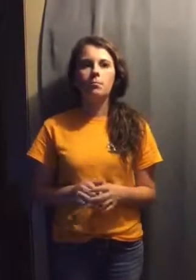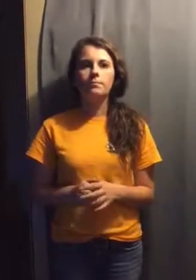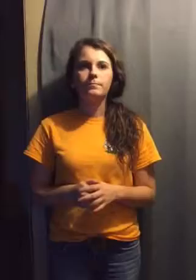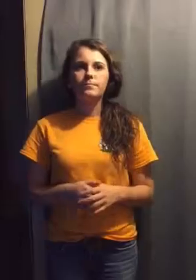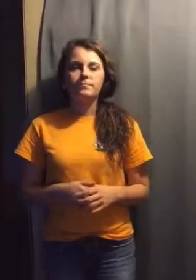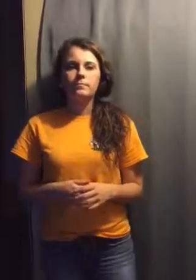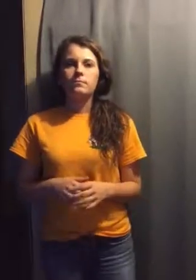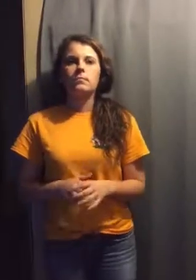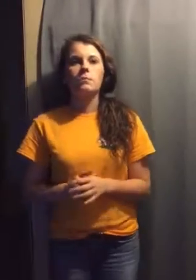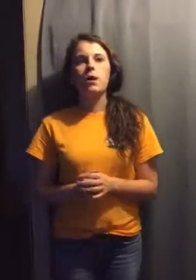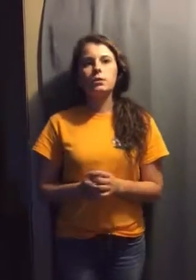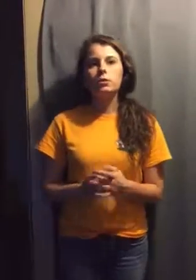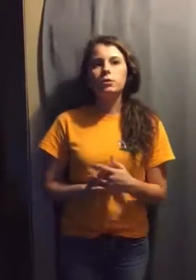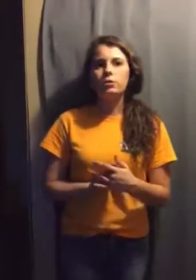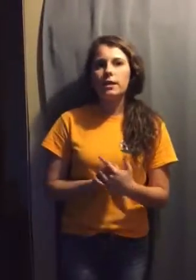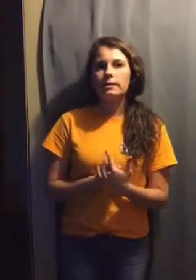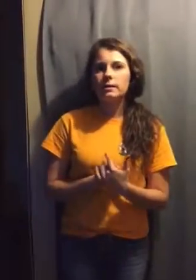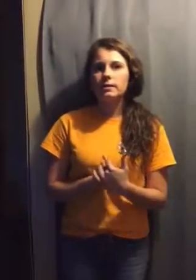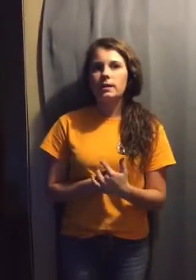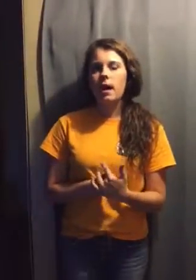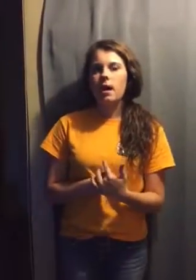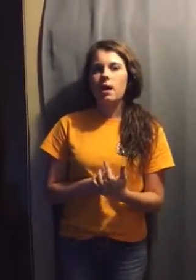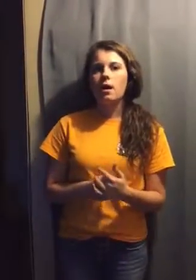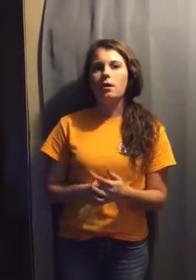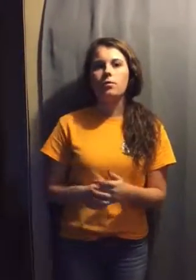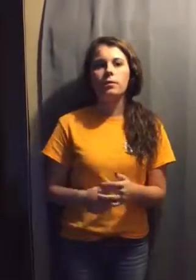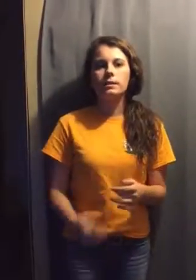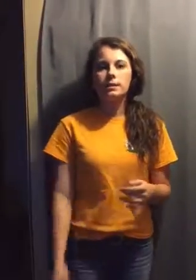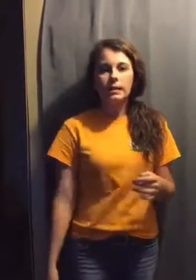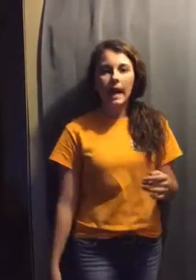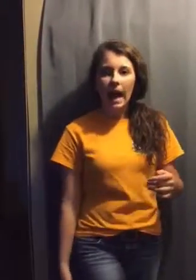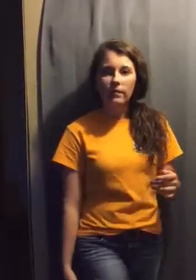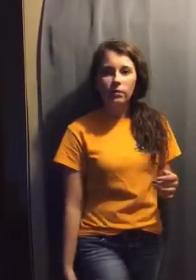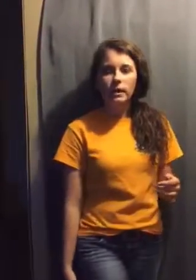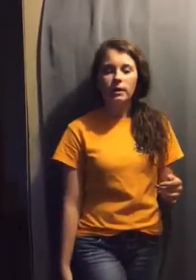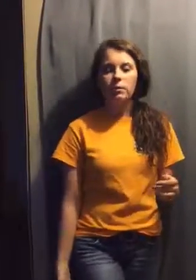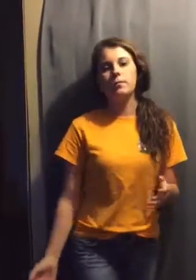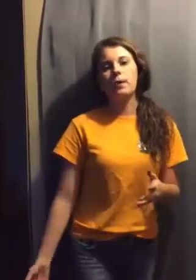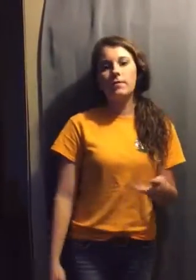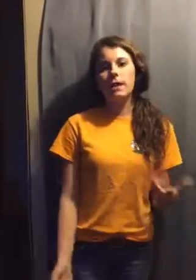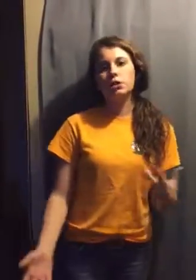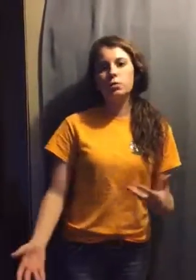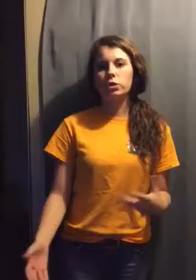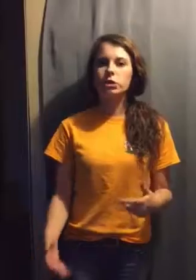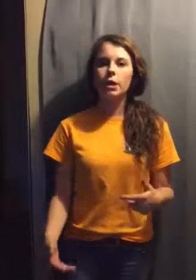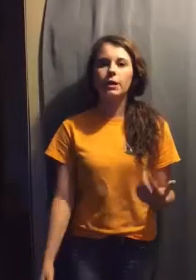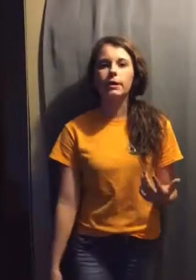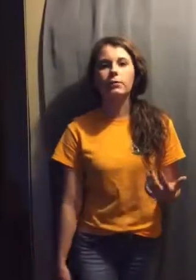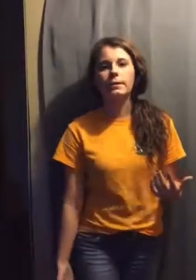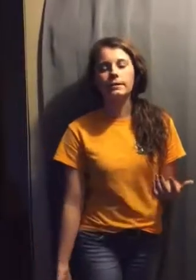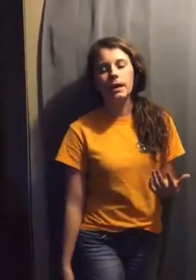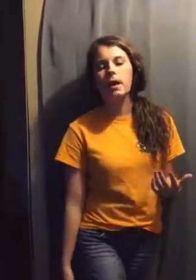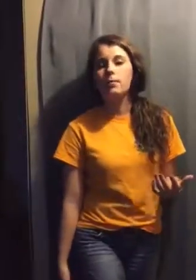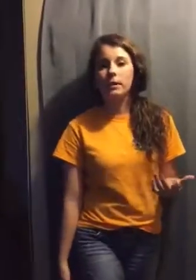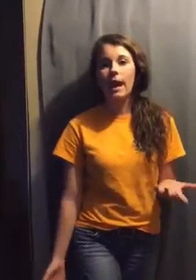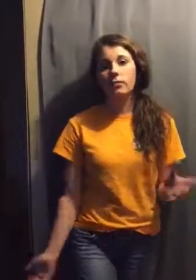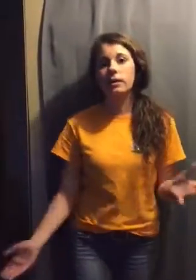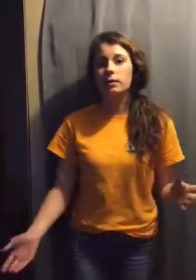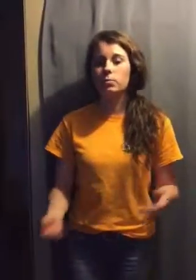Um, Most of their dresses was calf length. If they just wore a skirt, it was calf length as